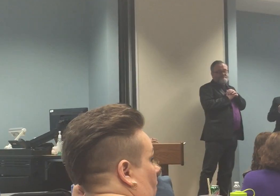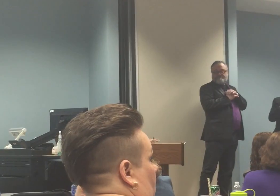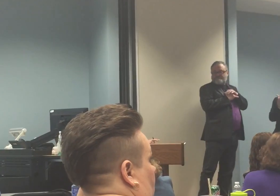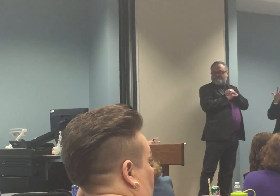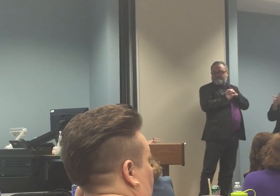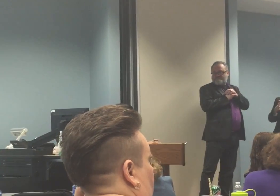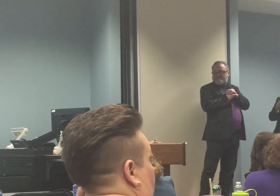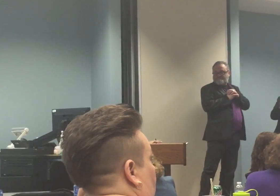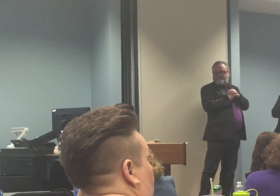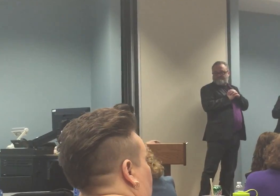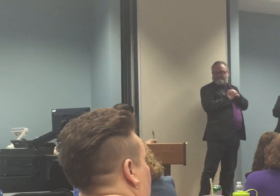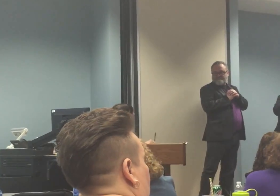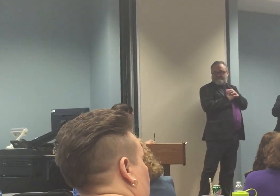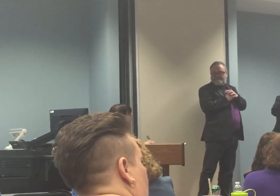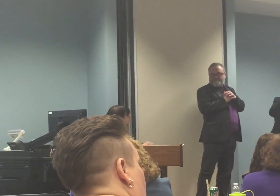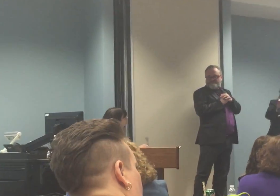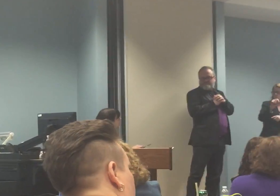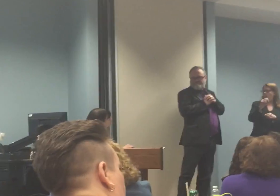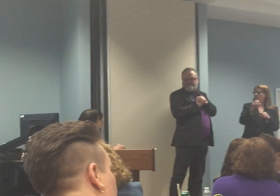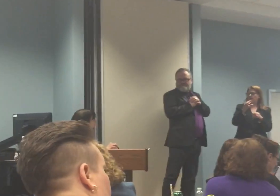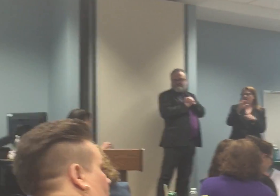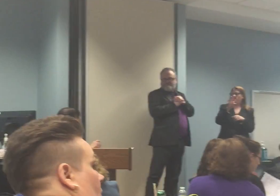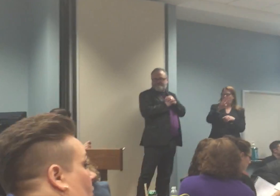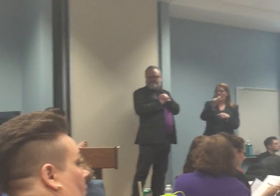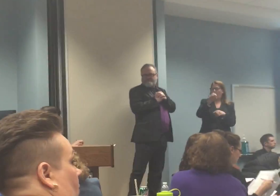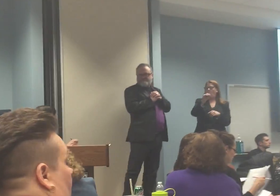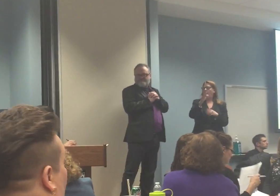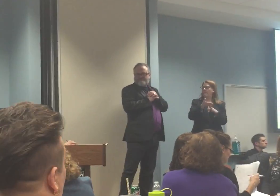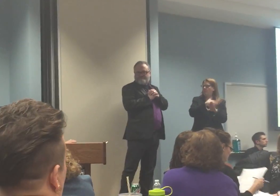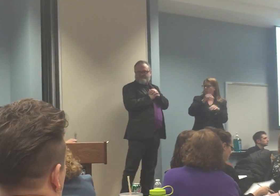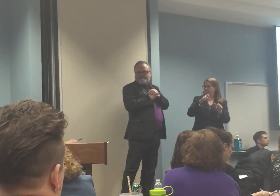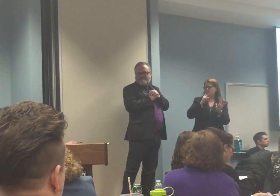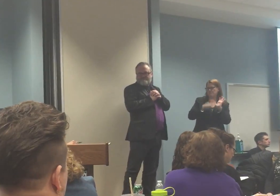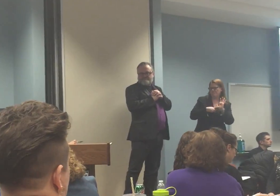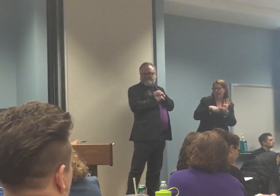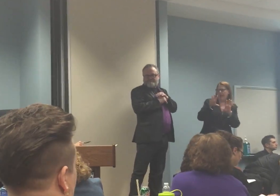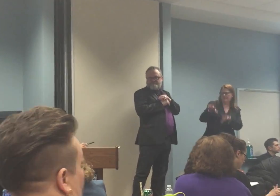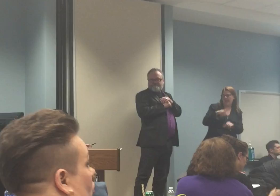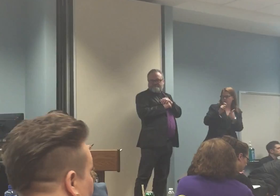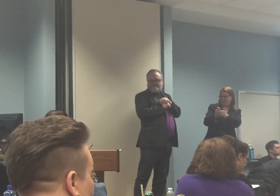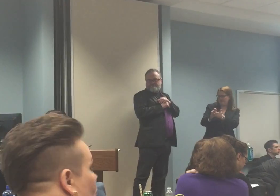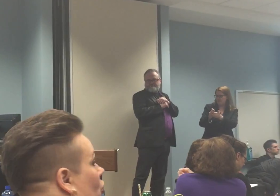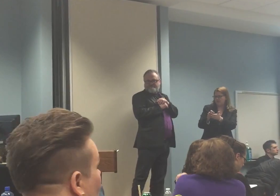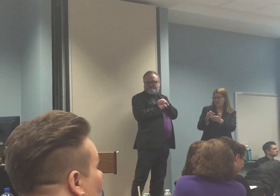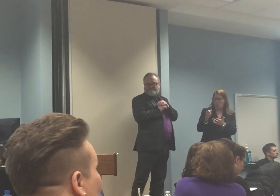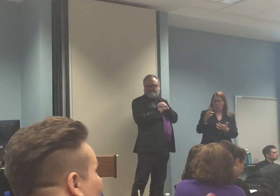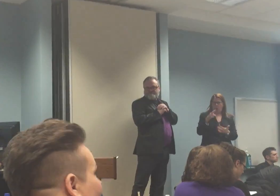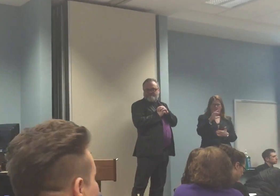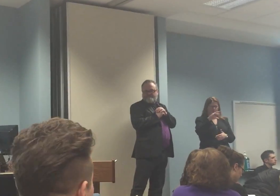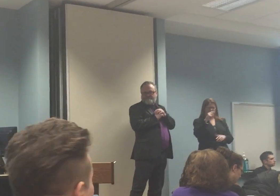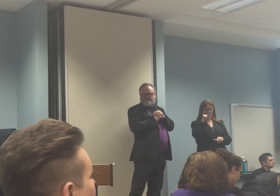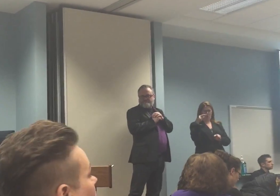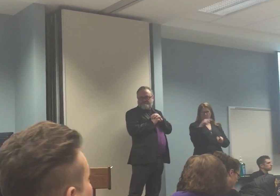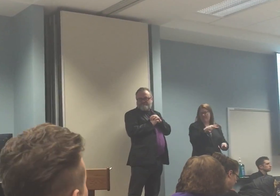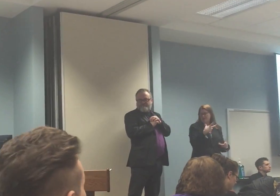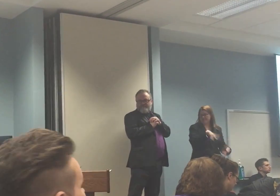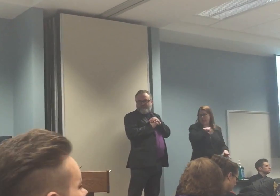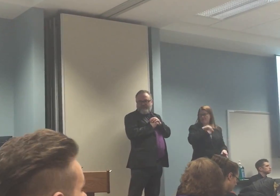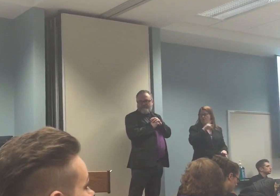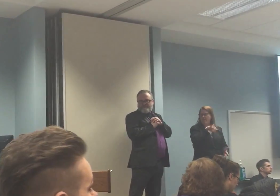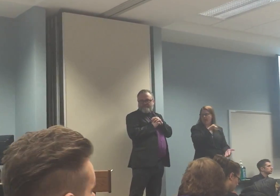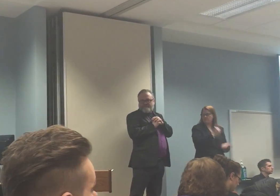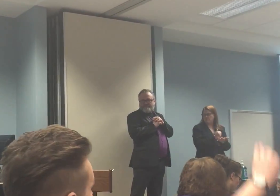already a 4.0 before you can even be recognized and take the written. Otherwise, RID will get you for